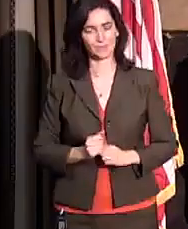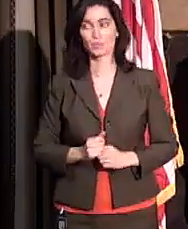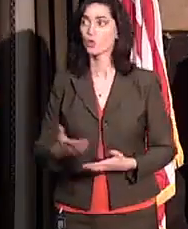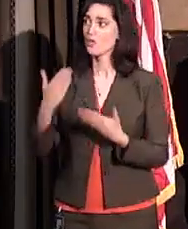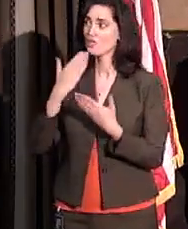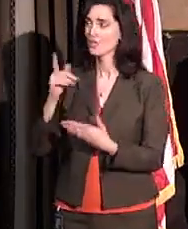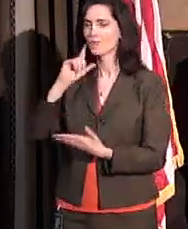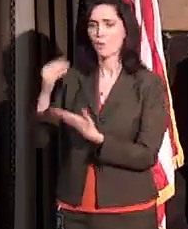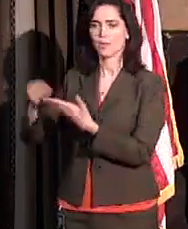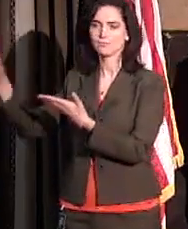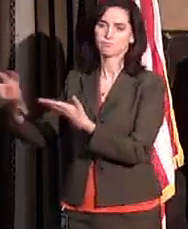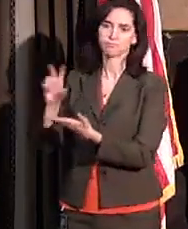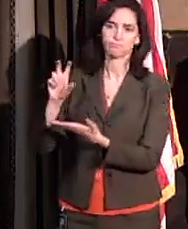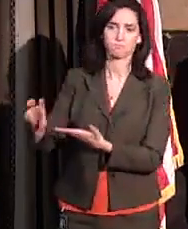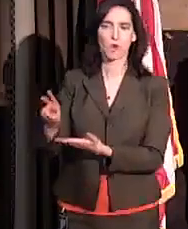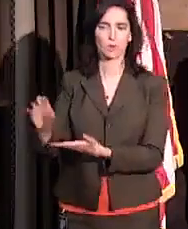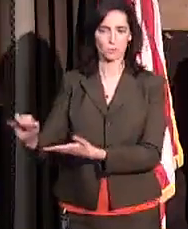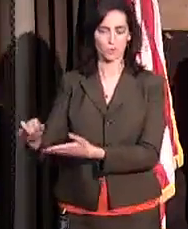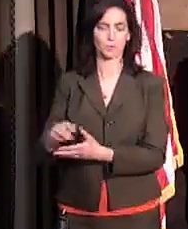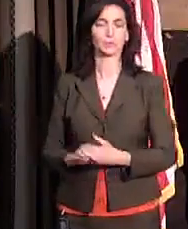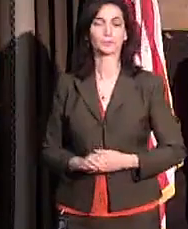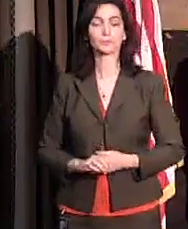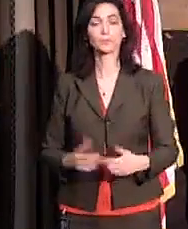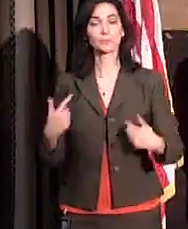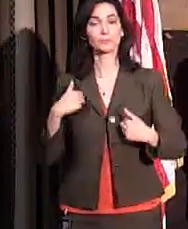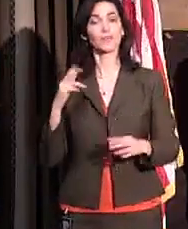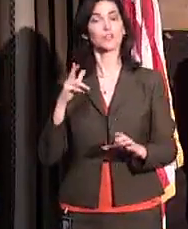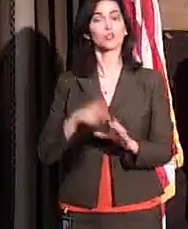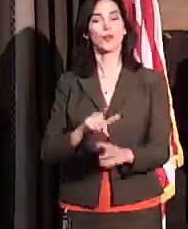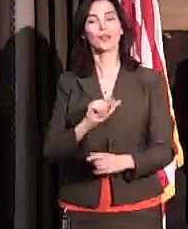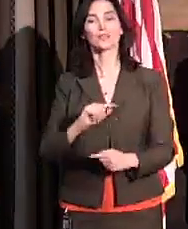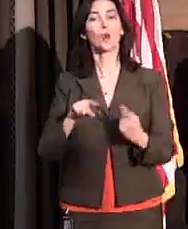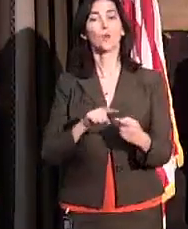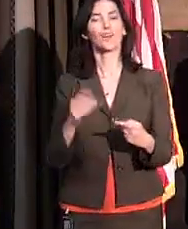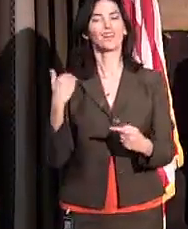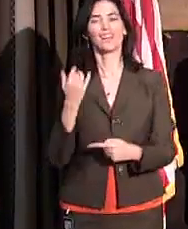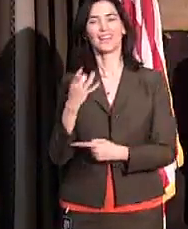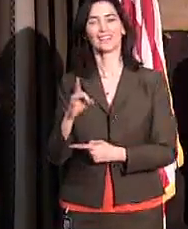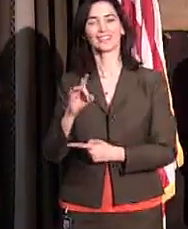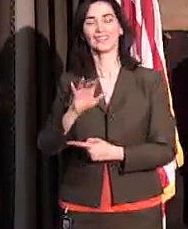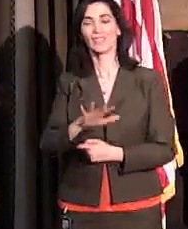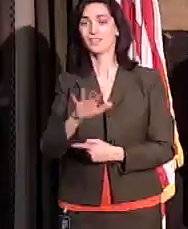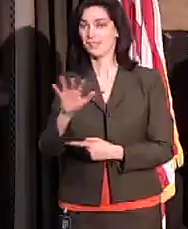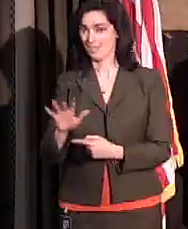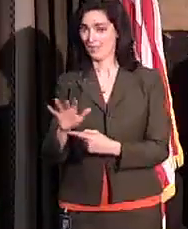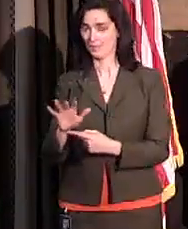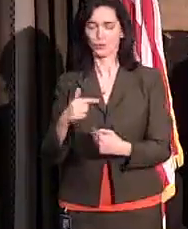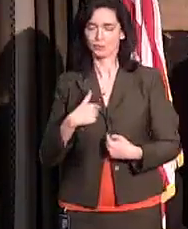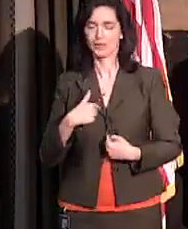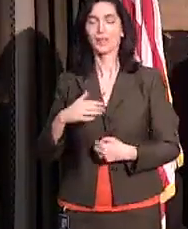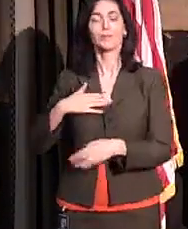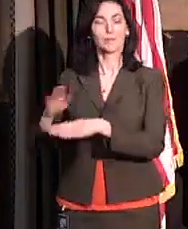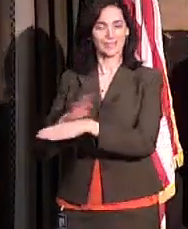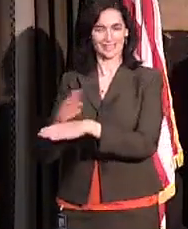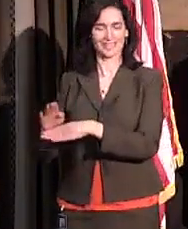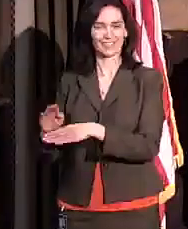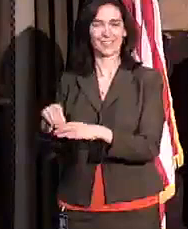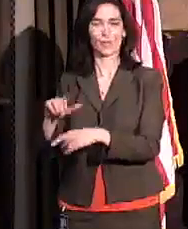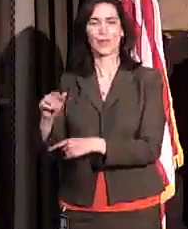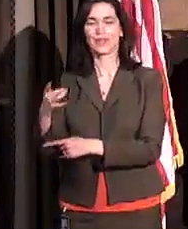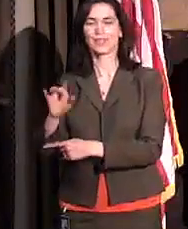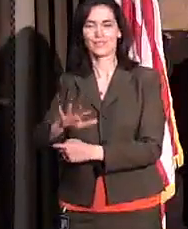that having been in Louisiana since 1855 and in Tangipahoa Parish since 1970, you